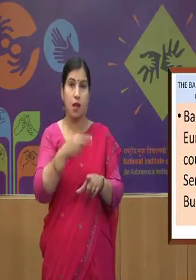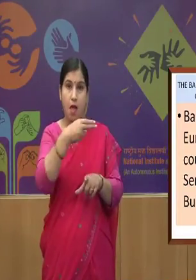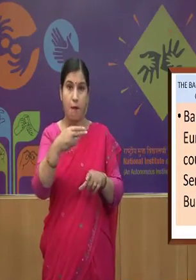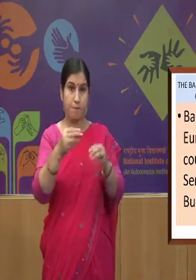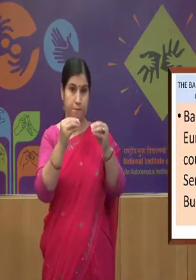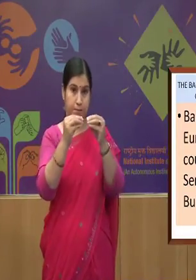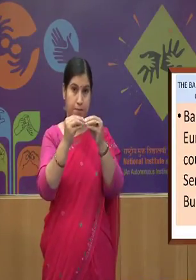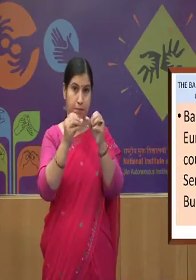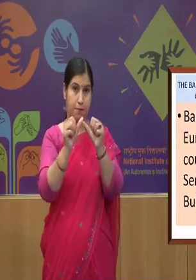issue